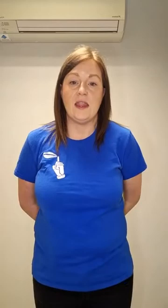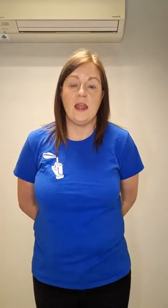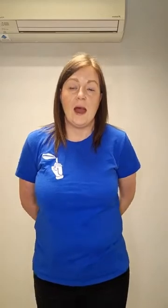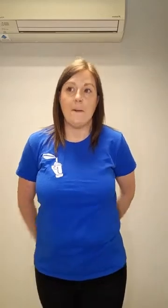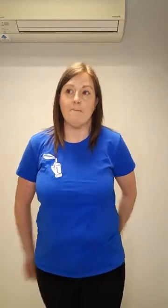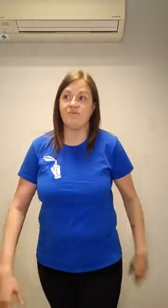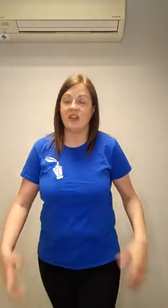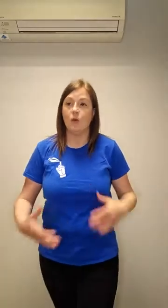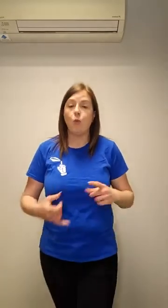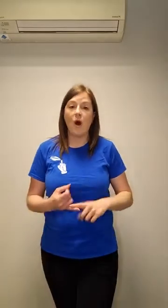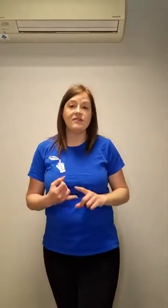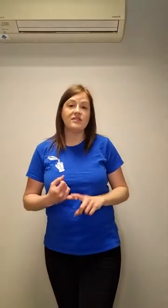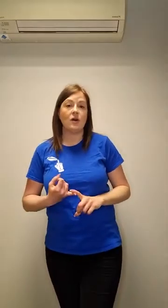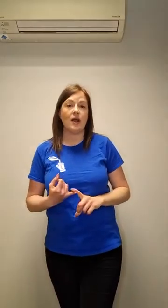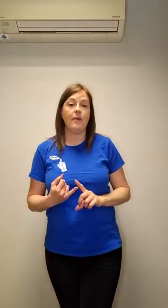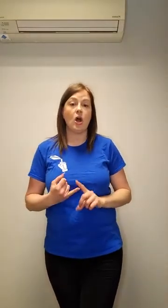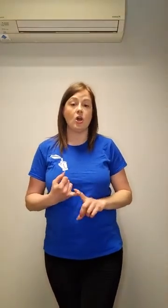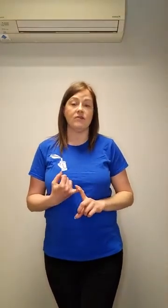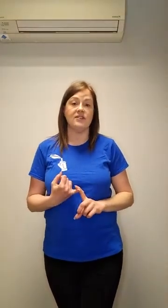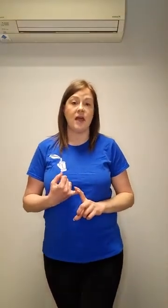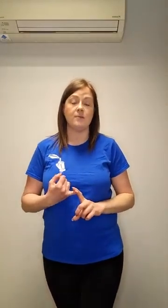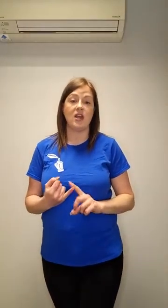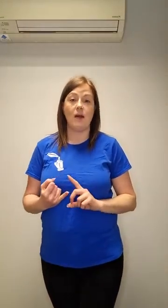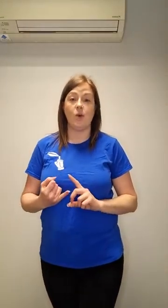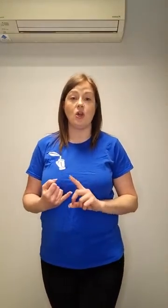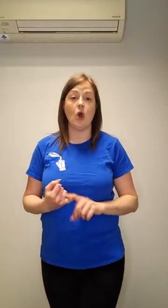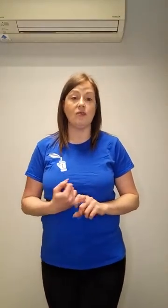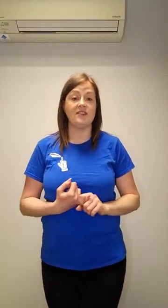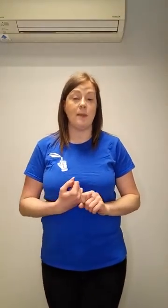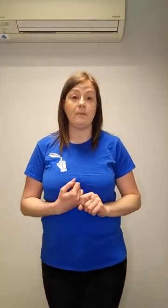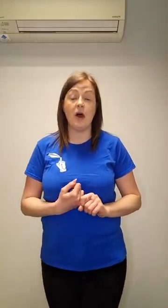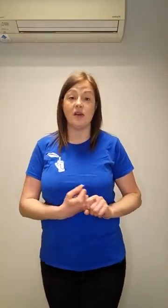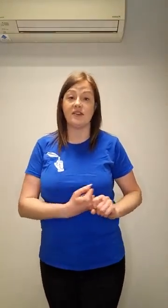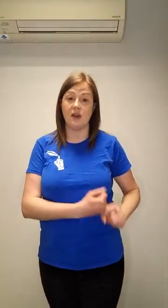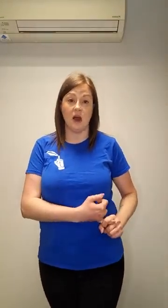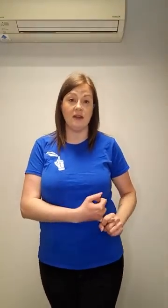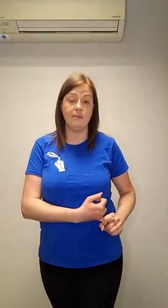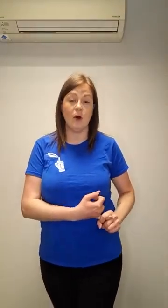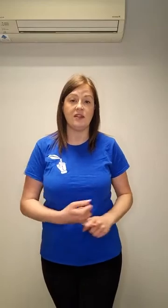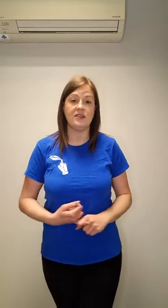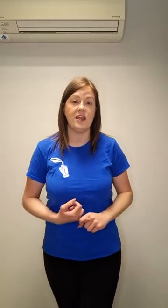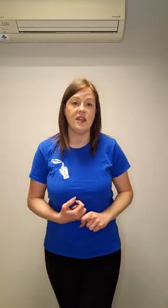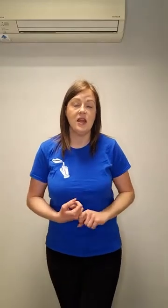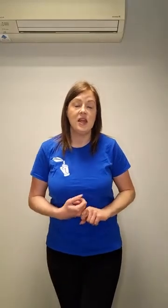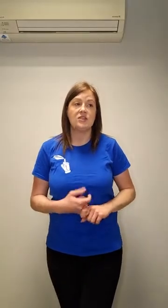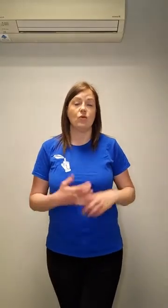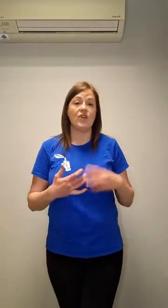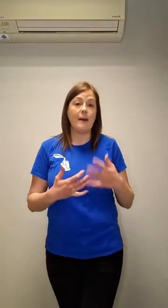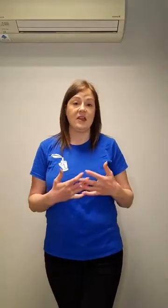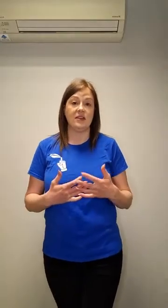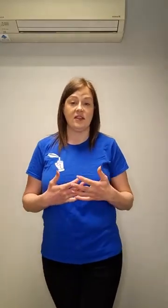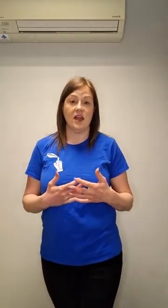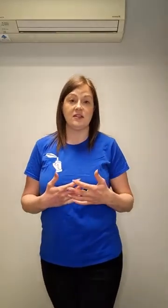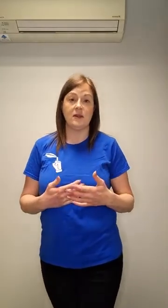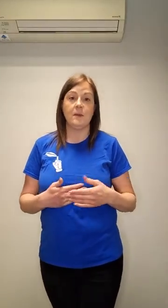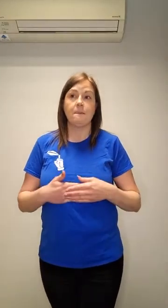a one sign per concept and one concept per sign policy. So that being said,